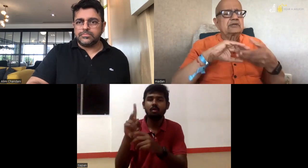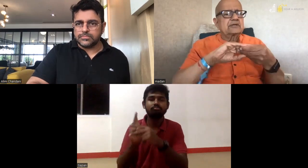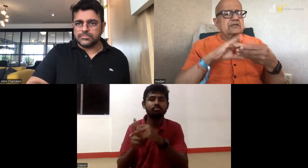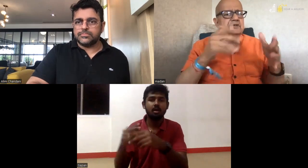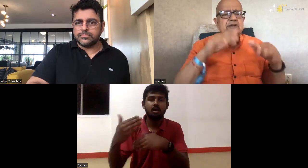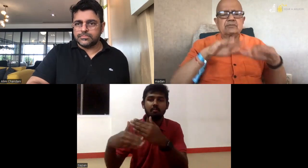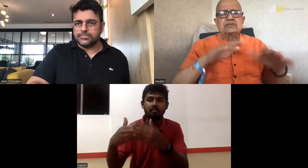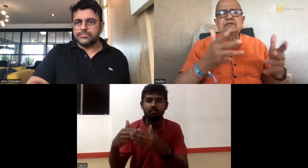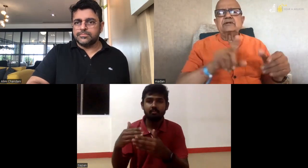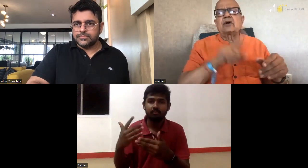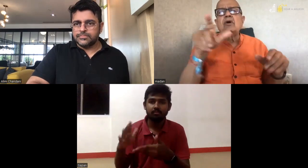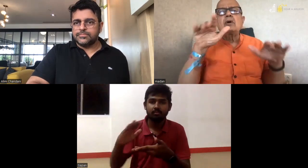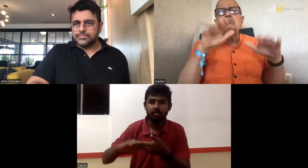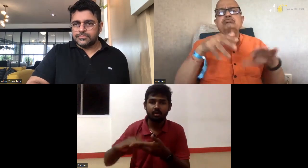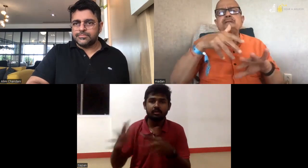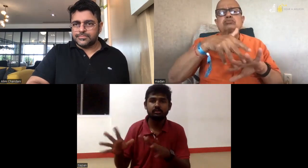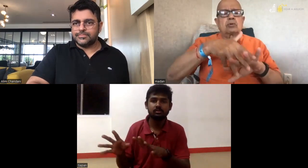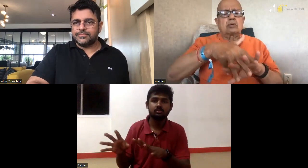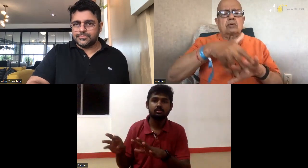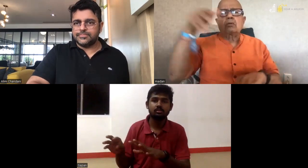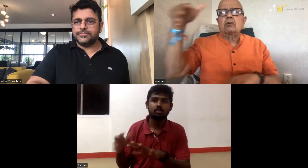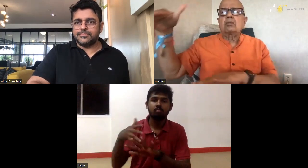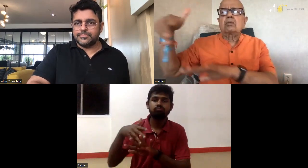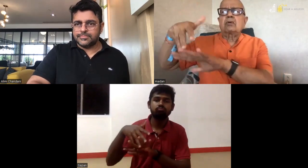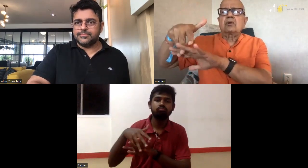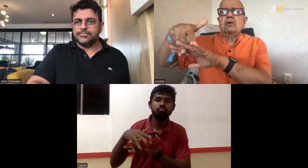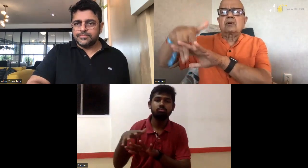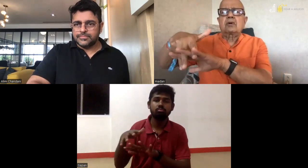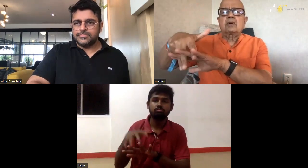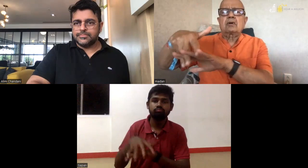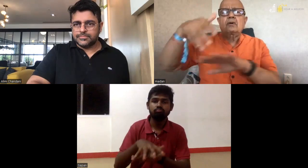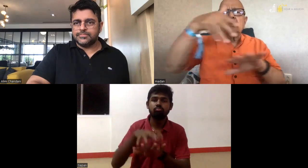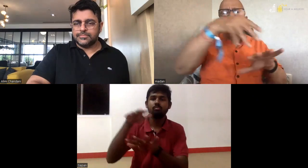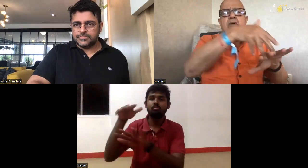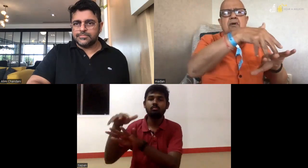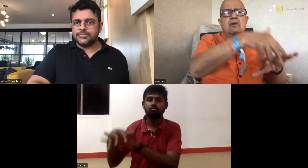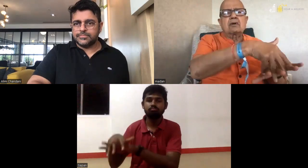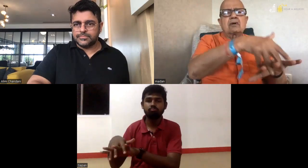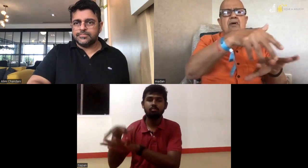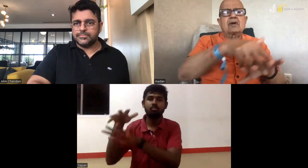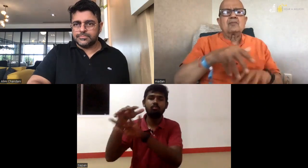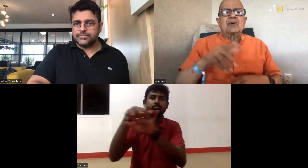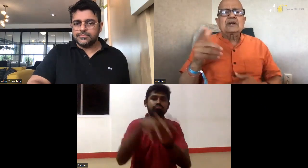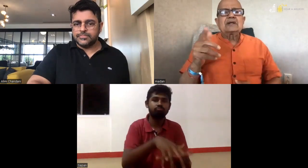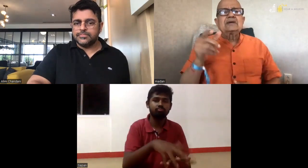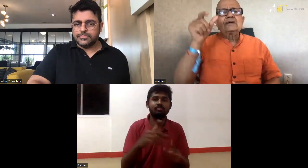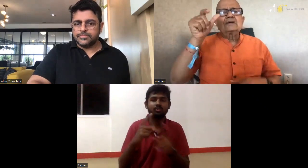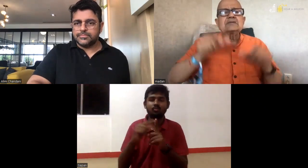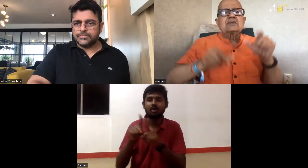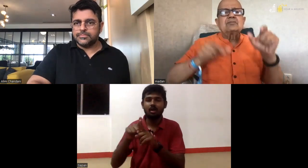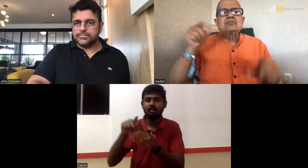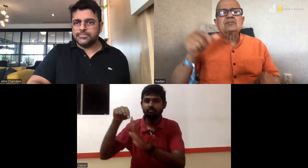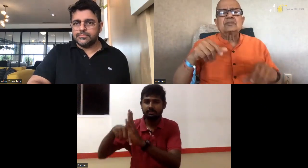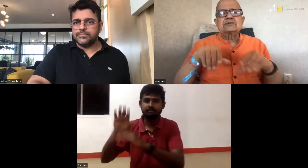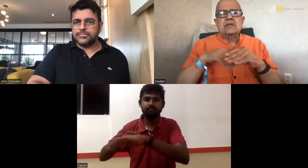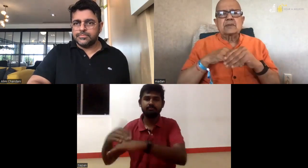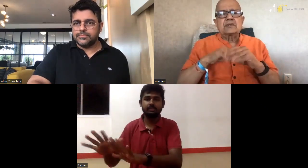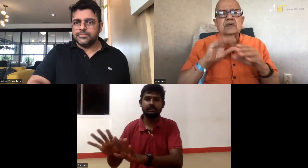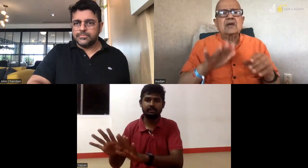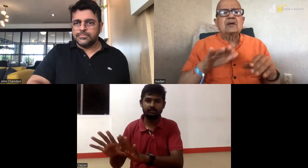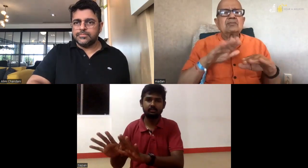some people, maybe in America, there are who want to. They have come to the India and who have